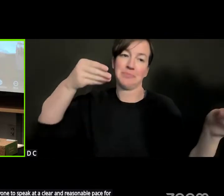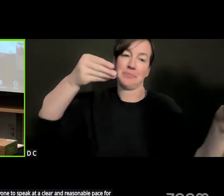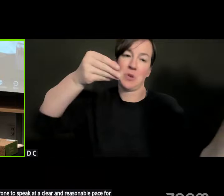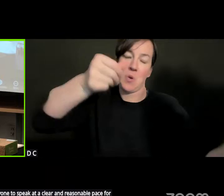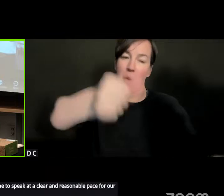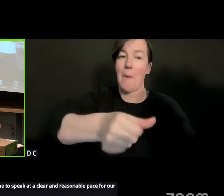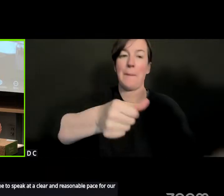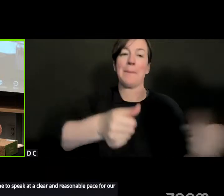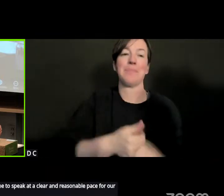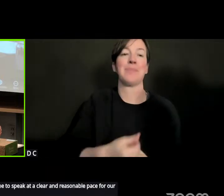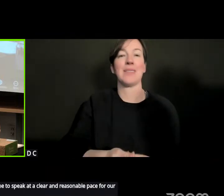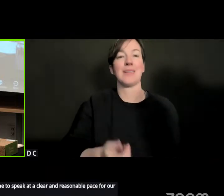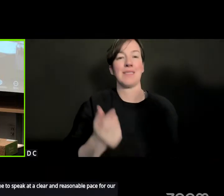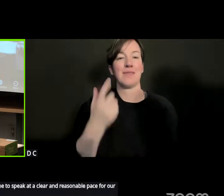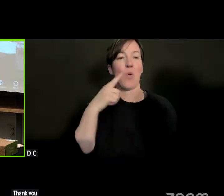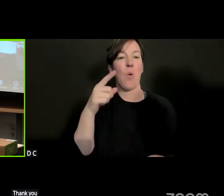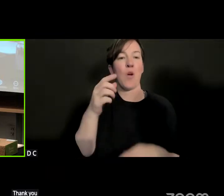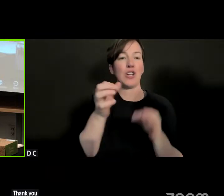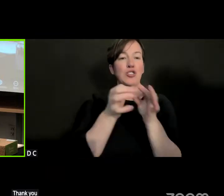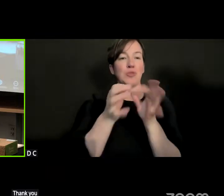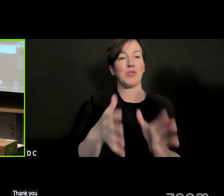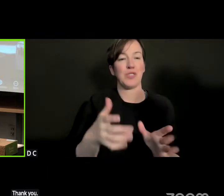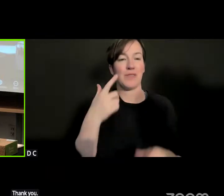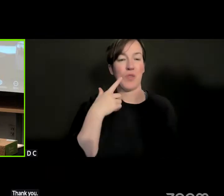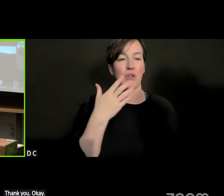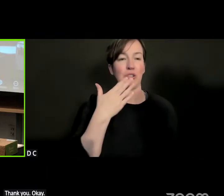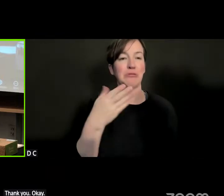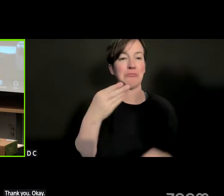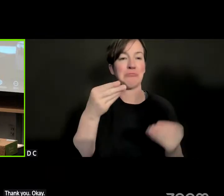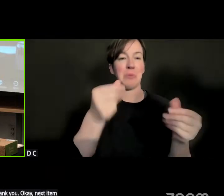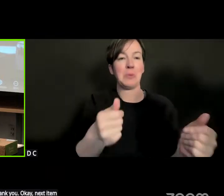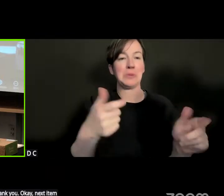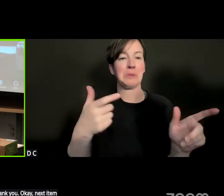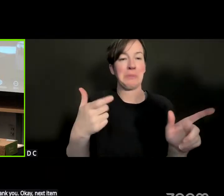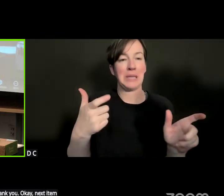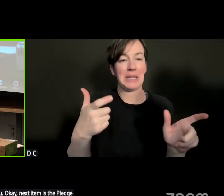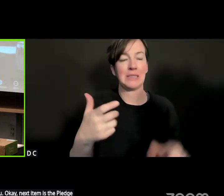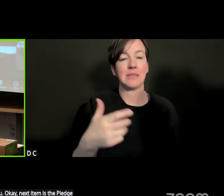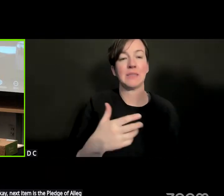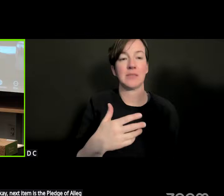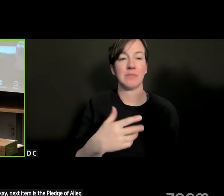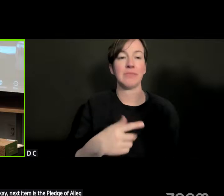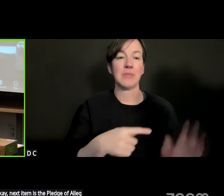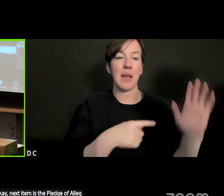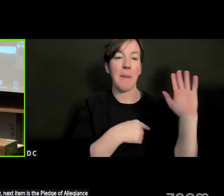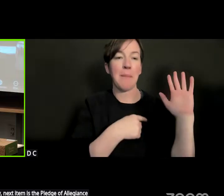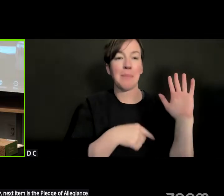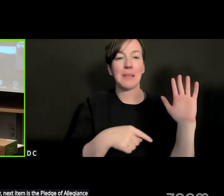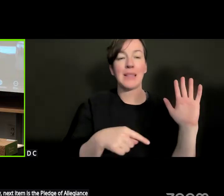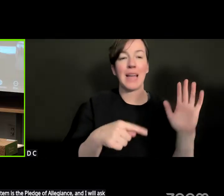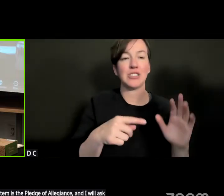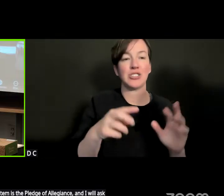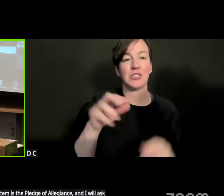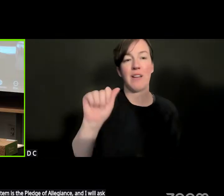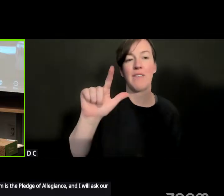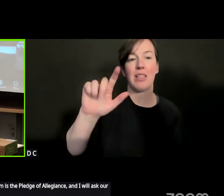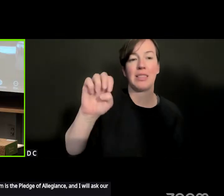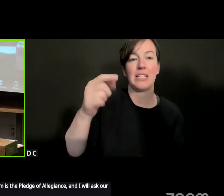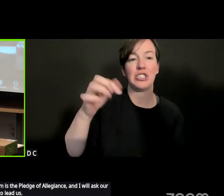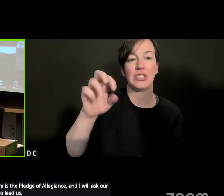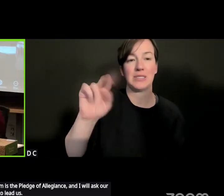interpreters. Thank you. Okay, next item is the Pledge of Allegiance, and I will ask our student board members to lead